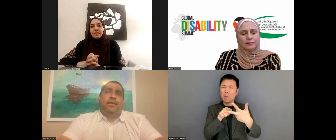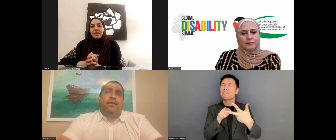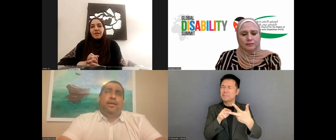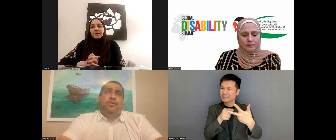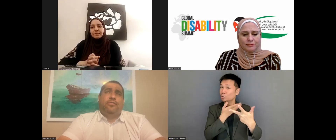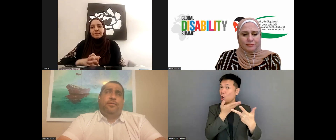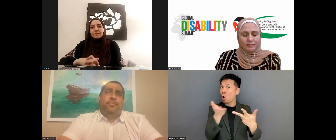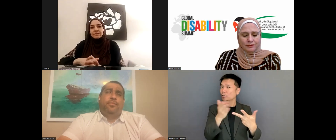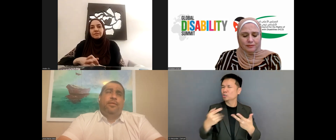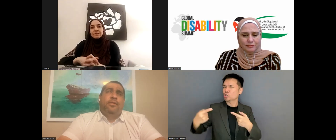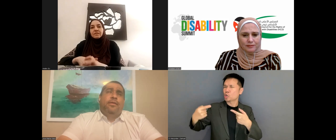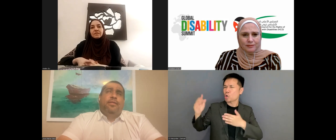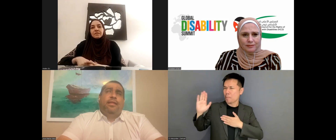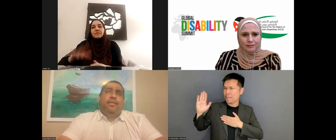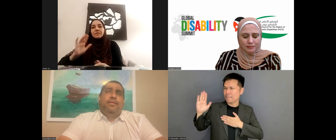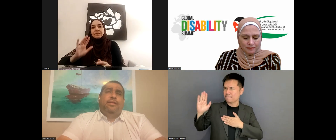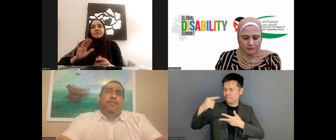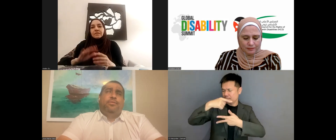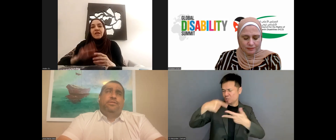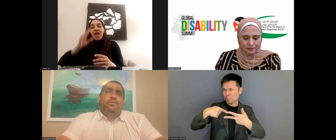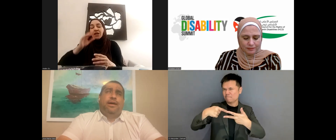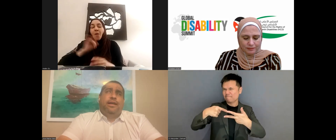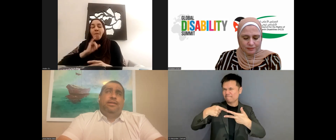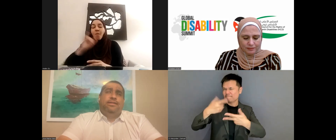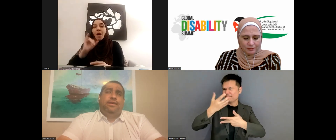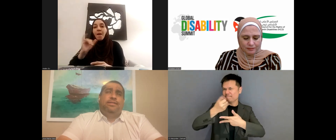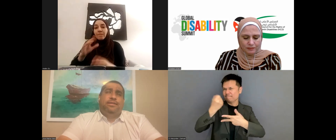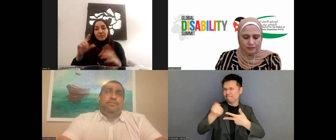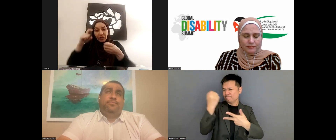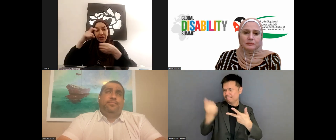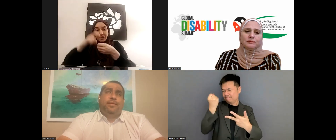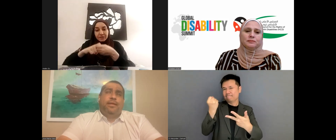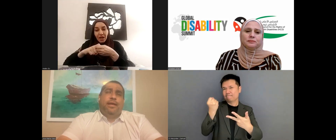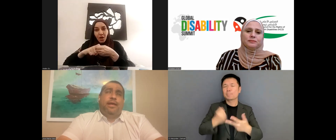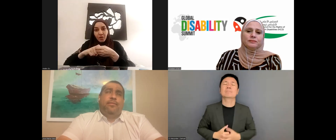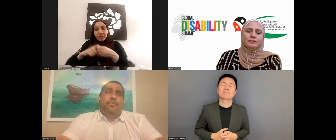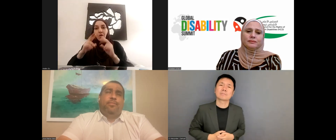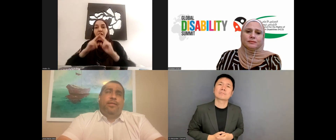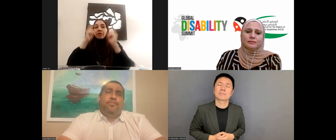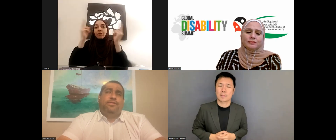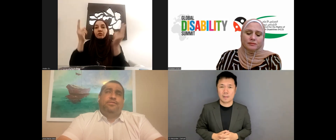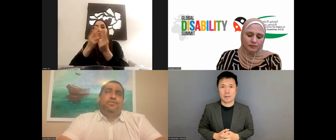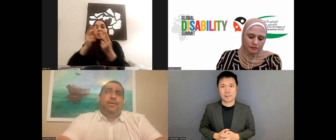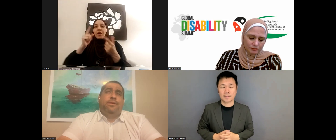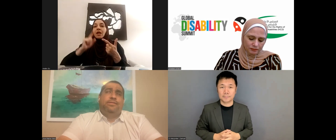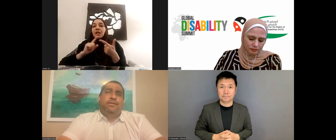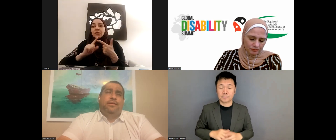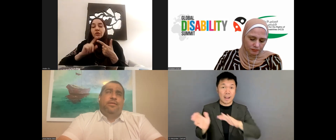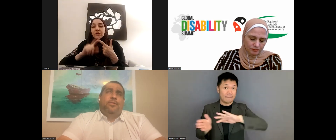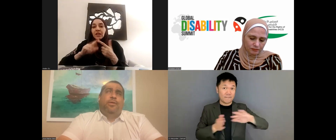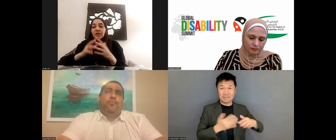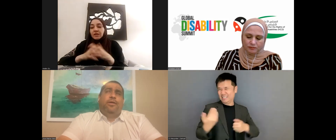commitments can cover. The other thing that is important to highlight is that in the first two